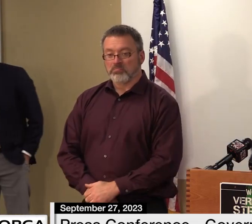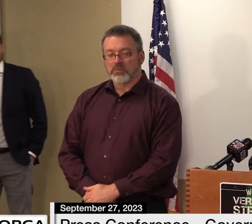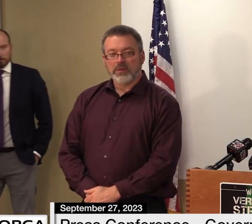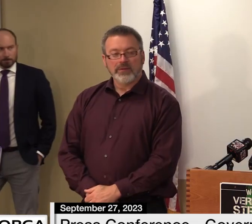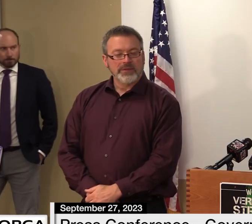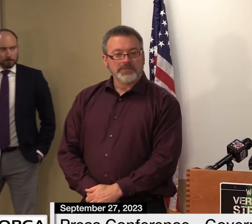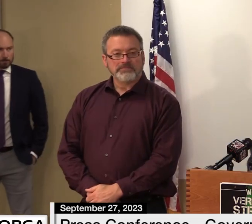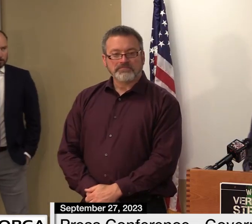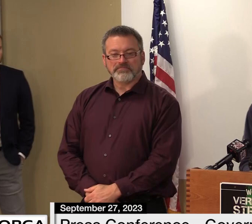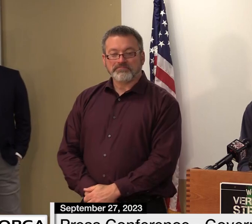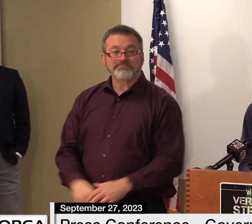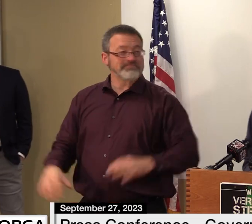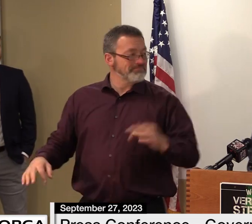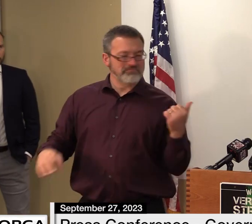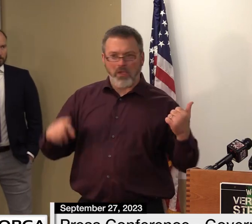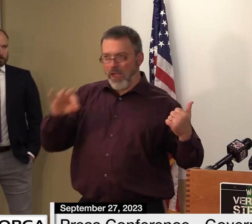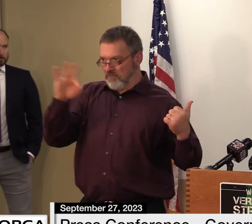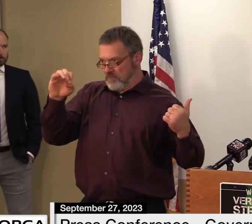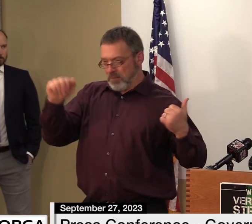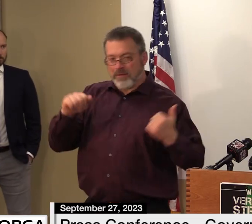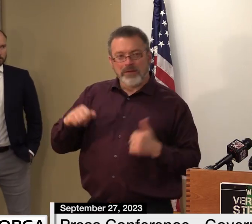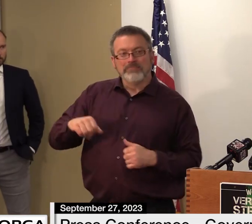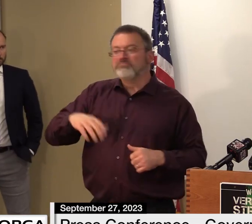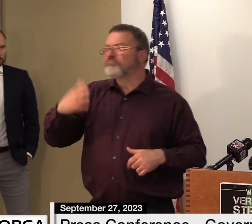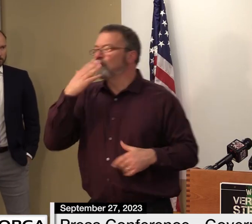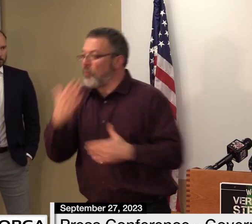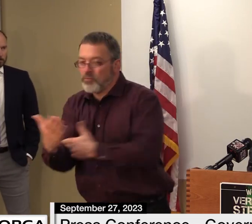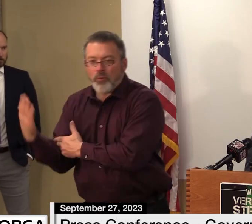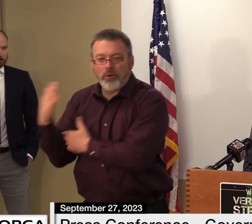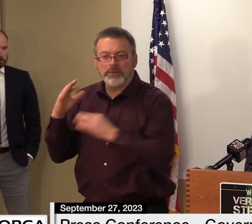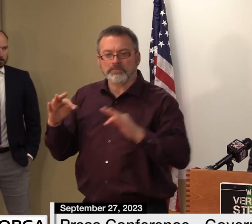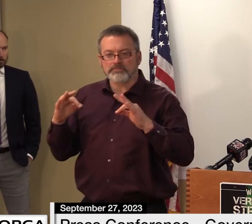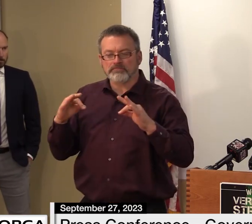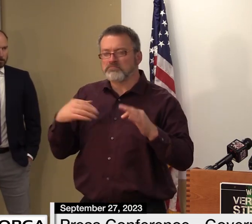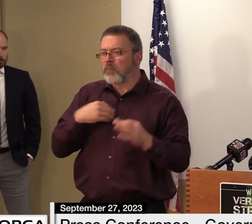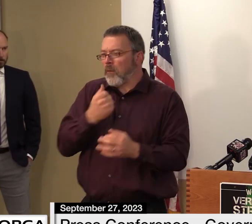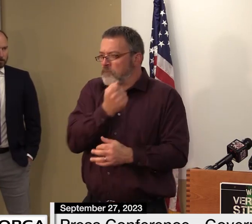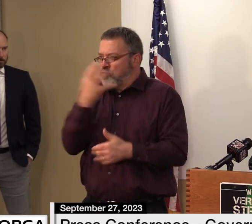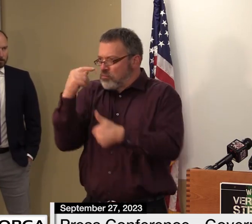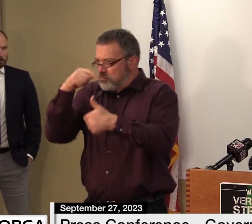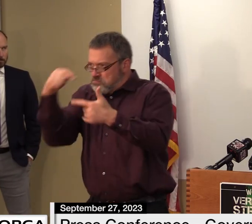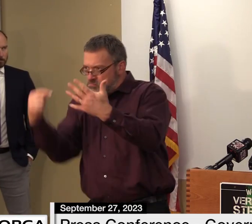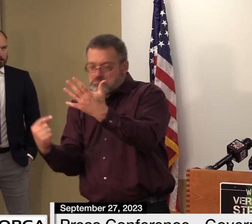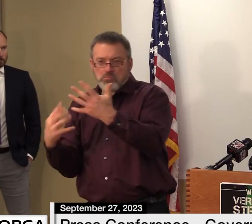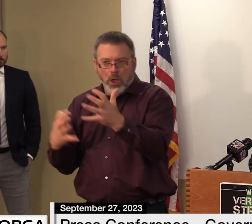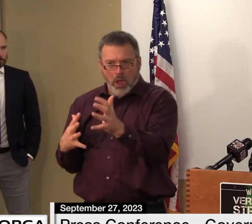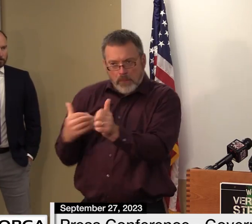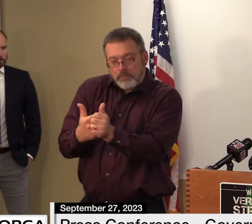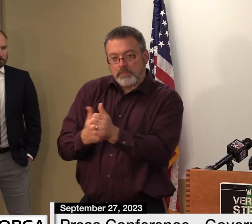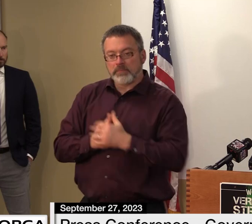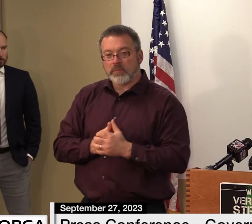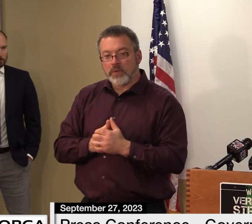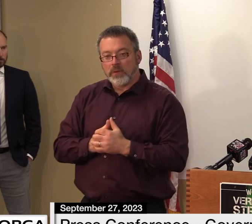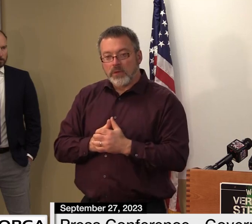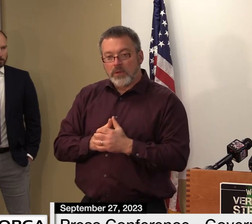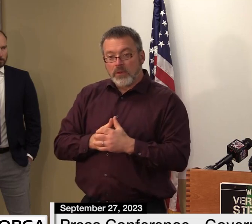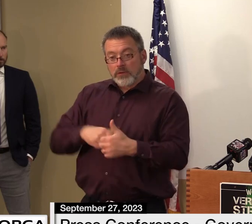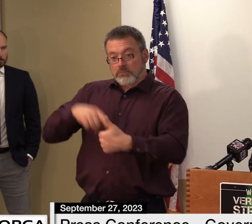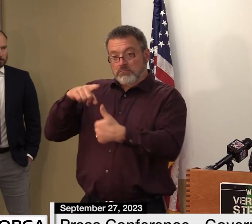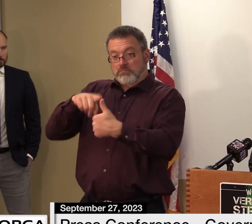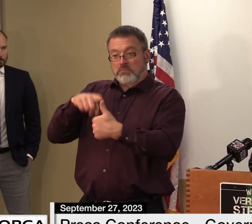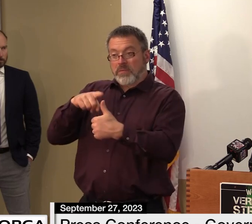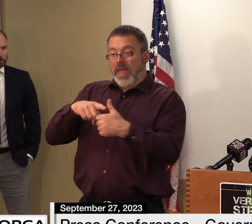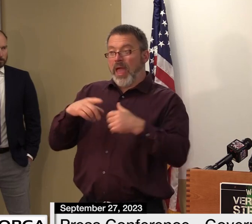Hey, good morning. A couple updates for you all. Under individual assistance, we are now